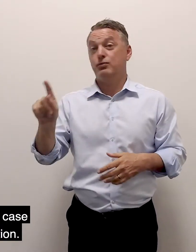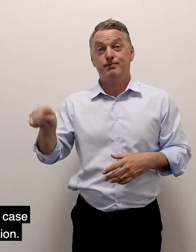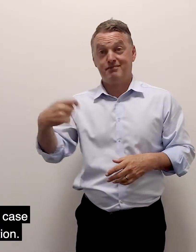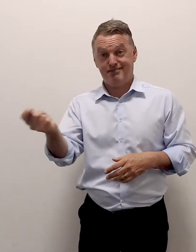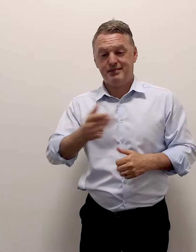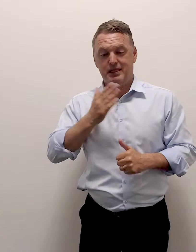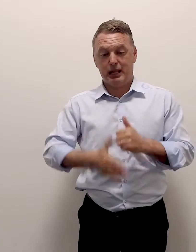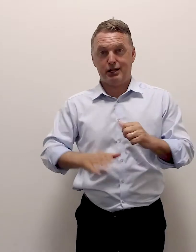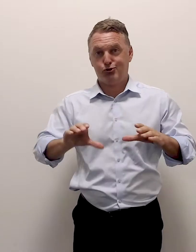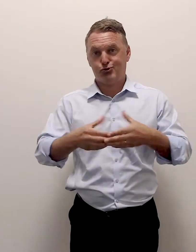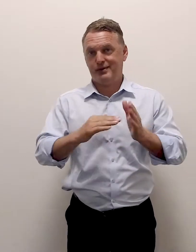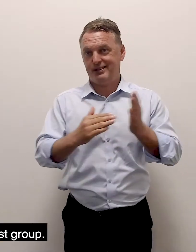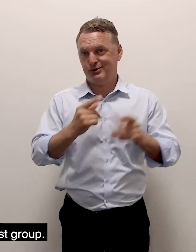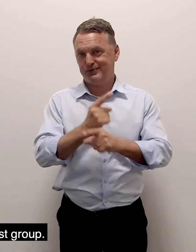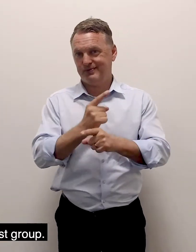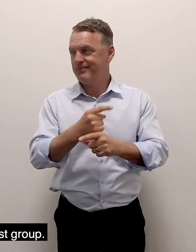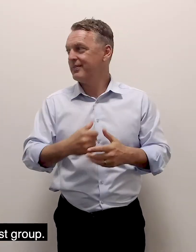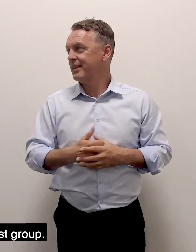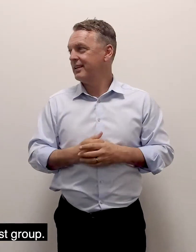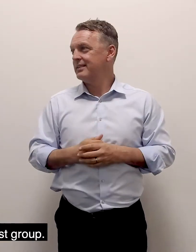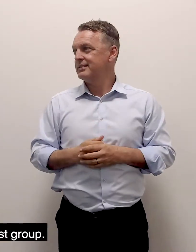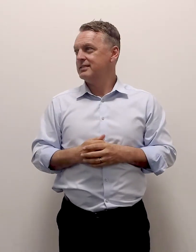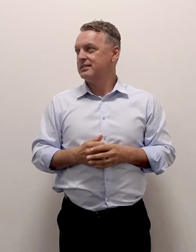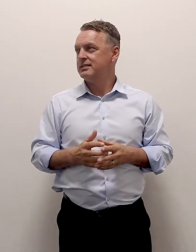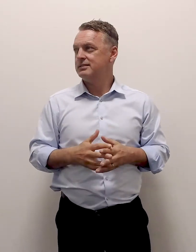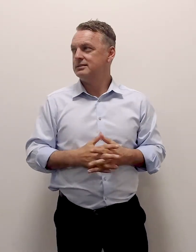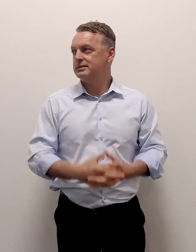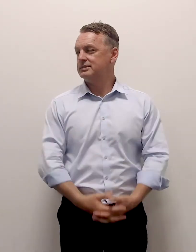intervention. Thank you. Let's hear from the last group.